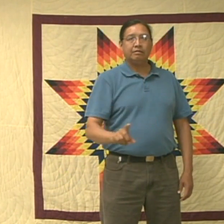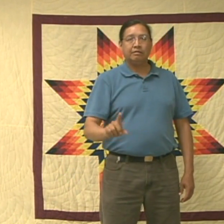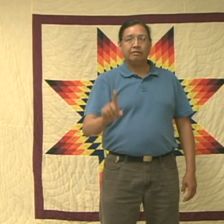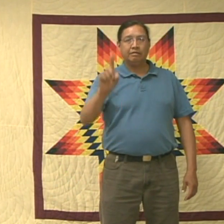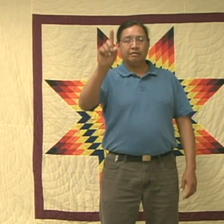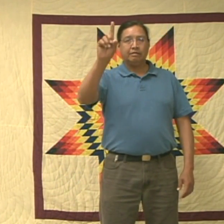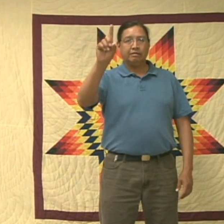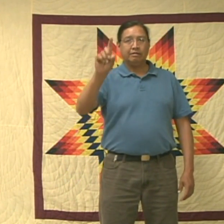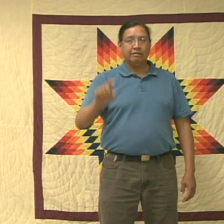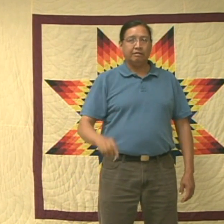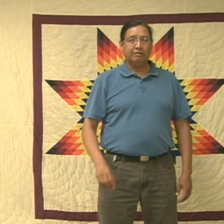Stand.